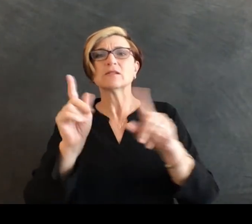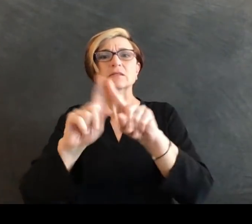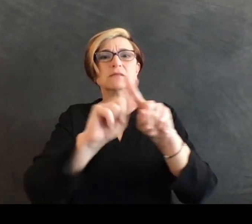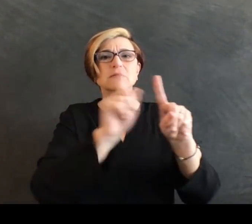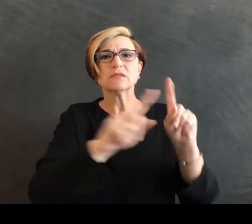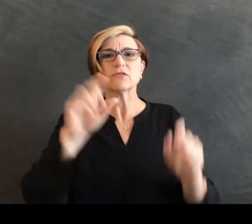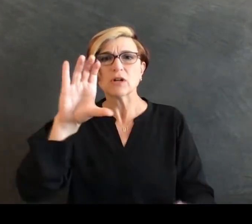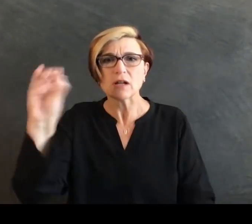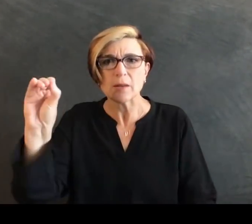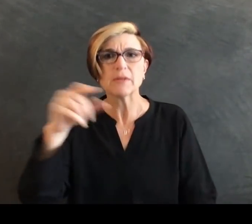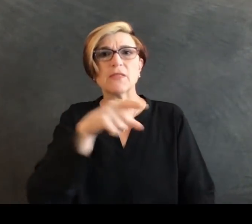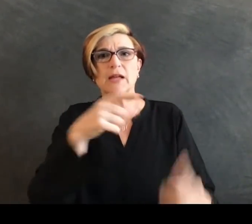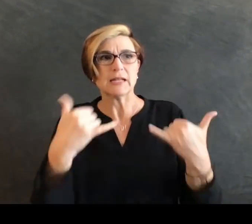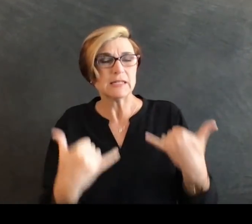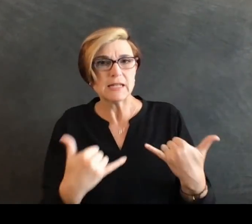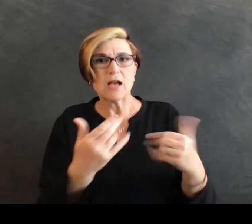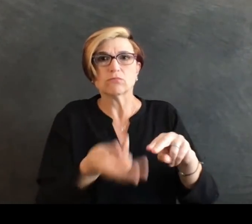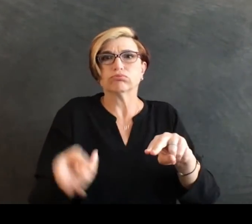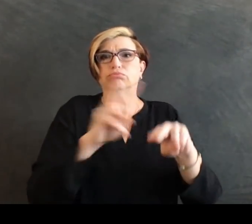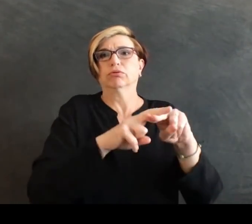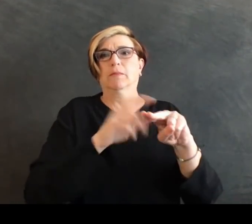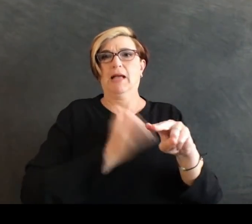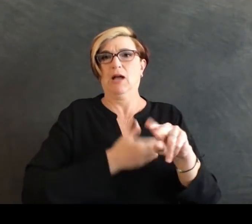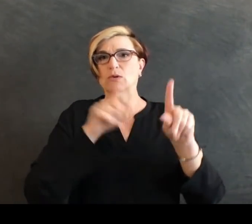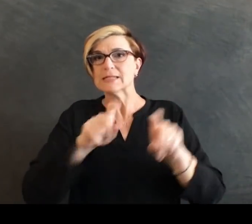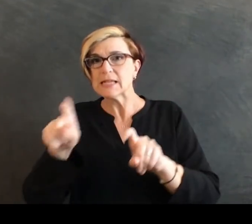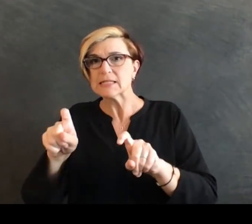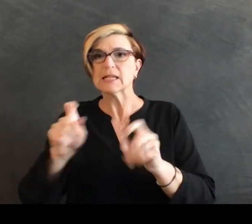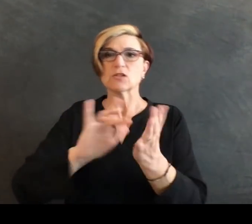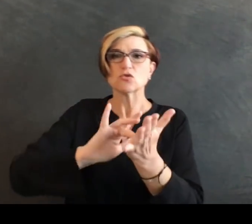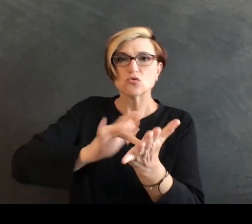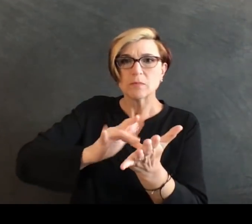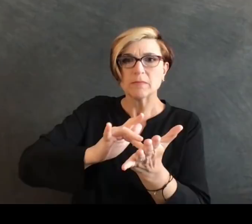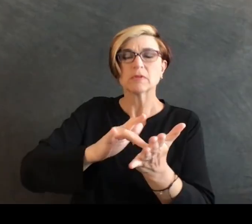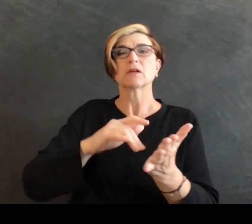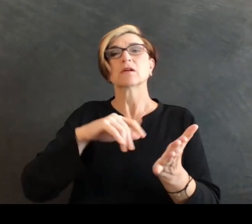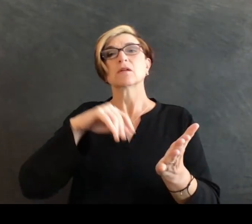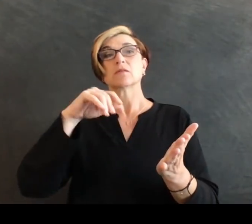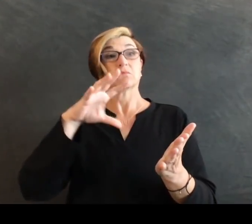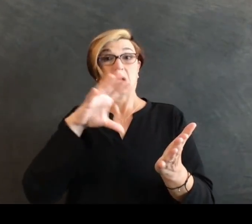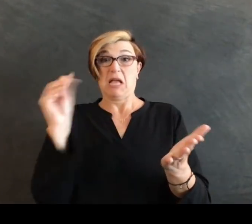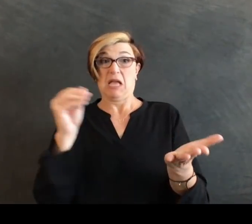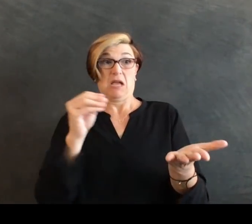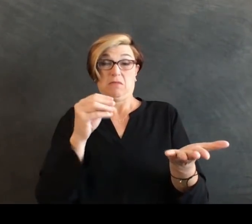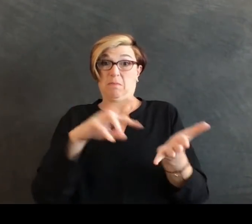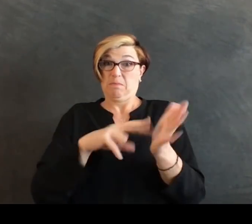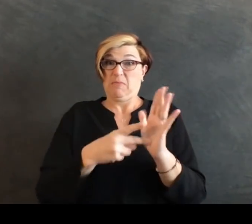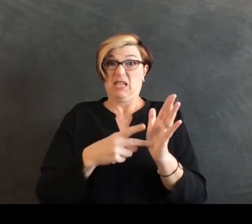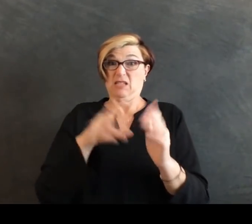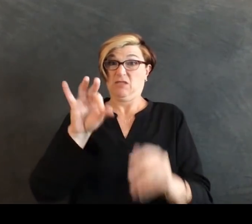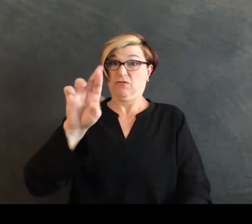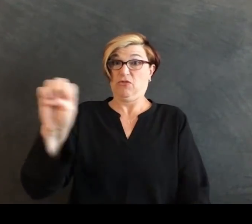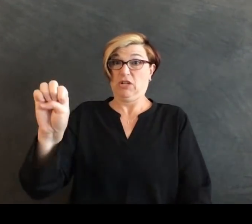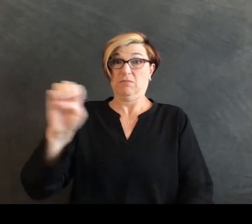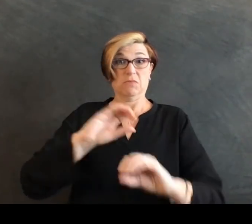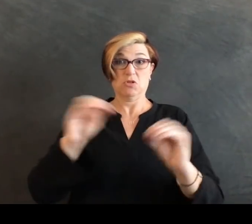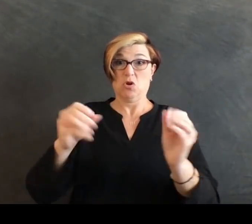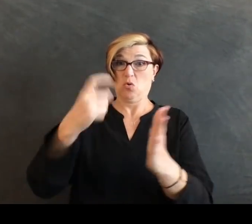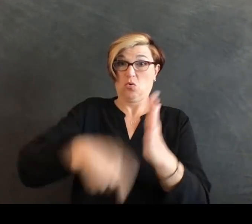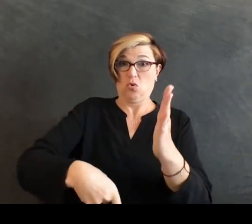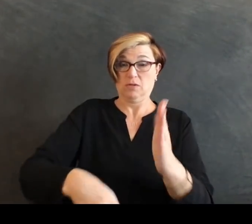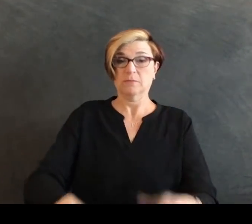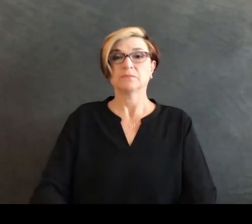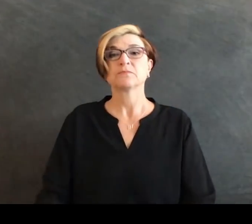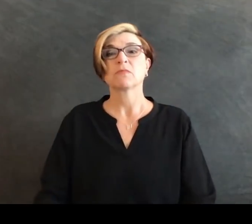for testing and treatment and has ensured that tests will be paid for. Finally, we would not be where we are today without the many American